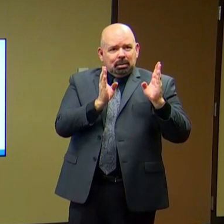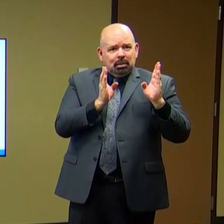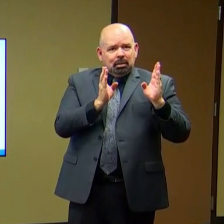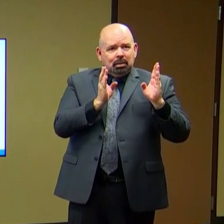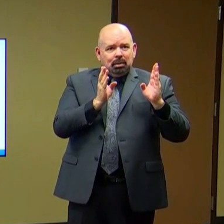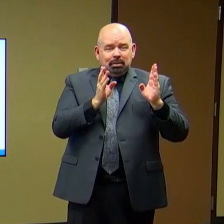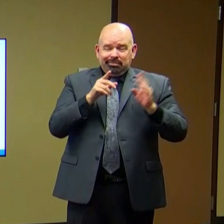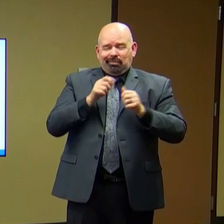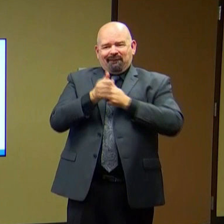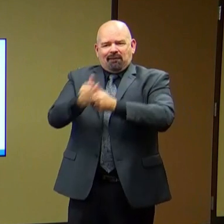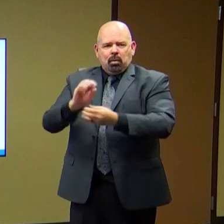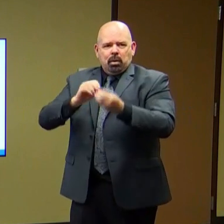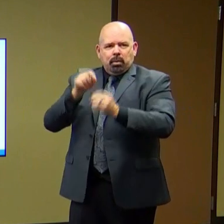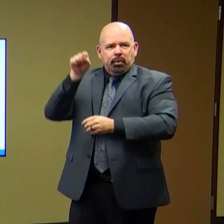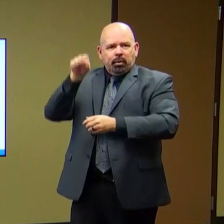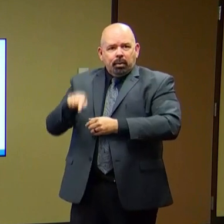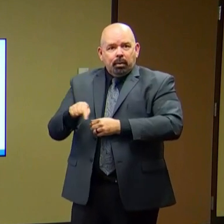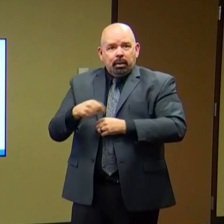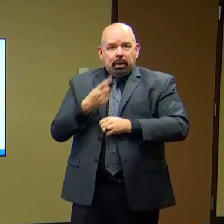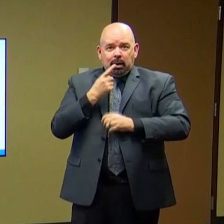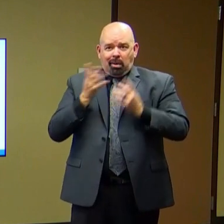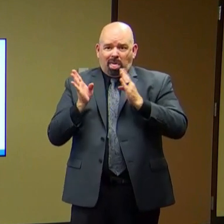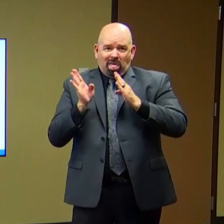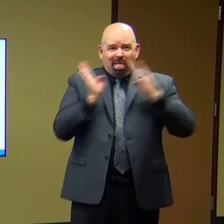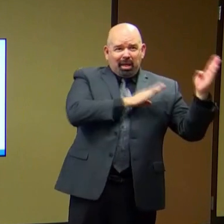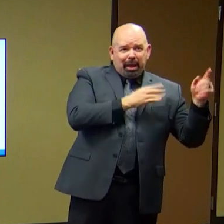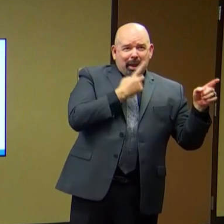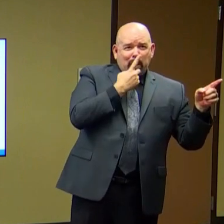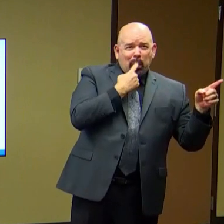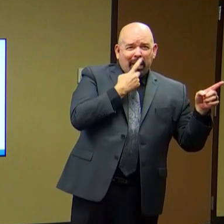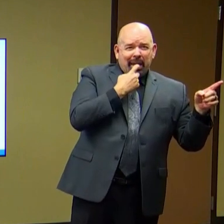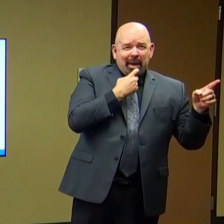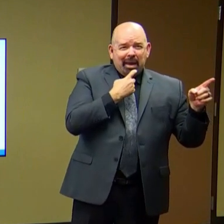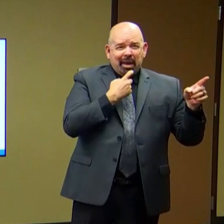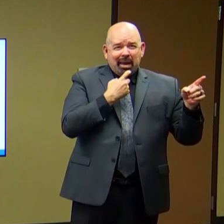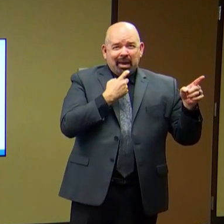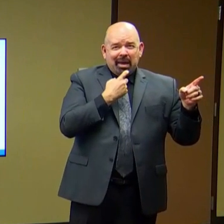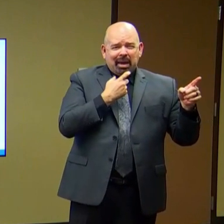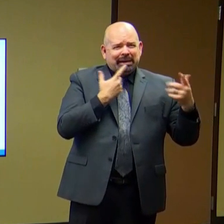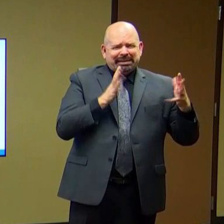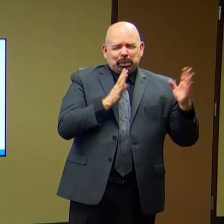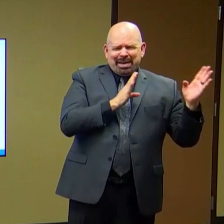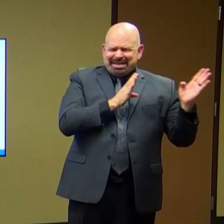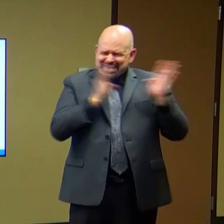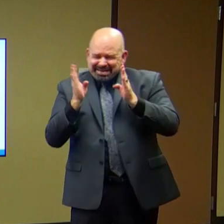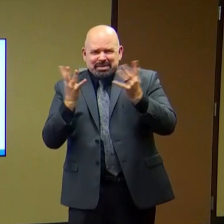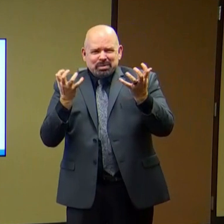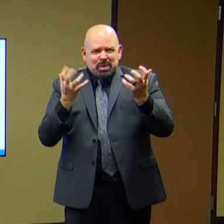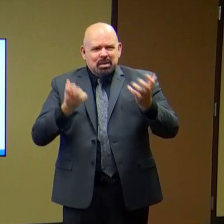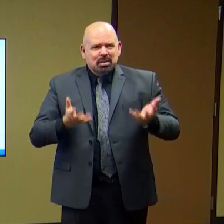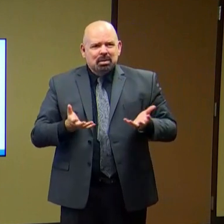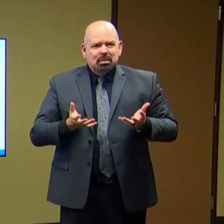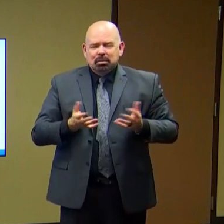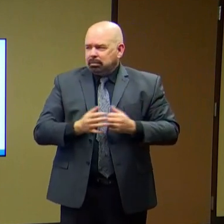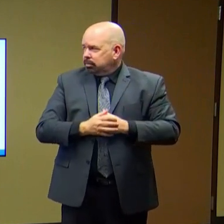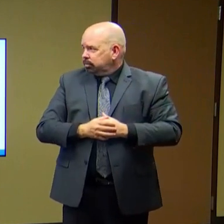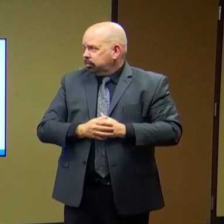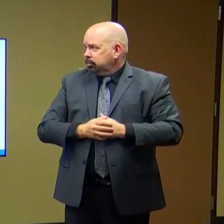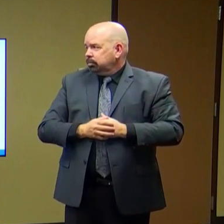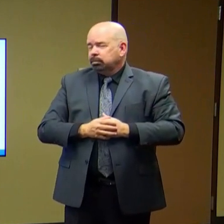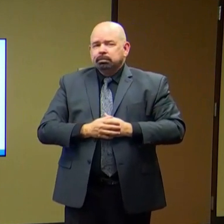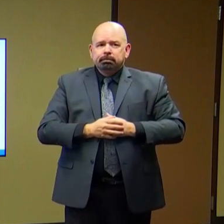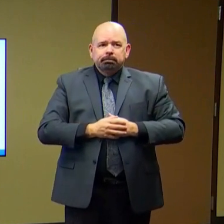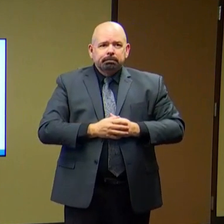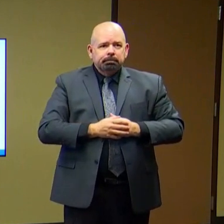be able to get out of red and go to orange during September. Next slide. And when we've been